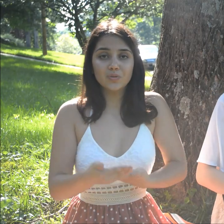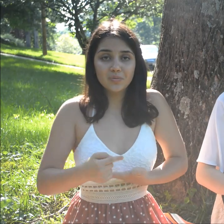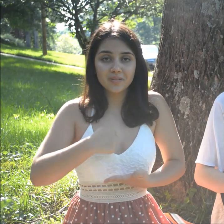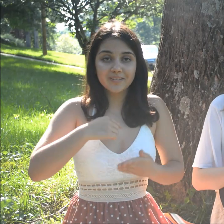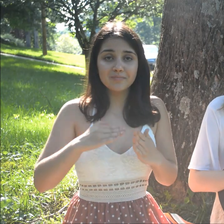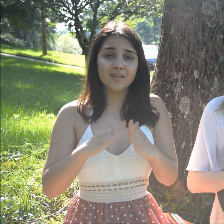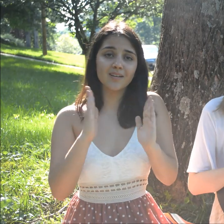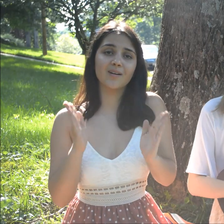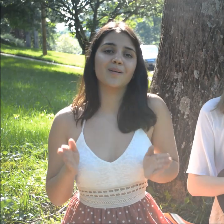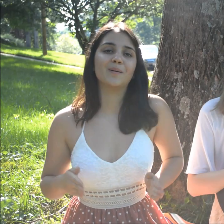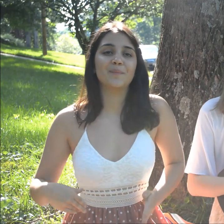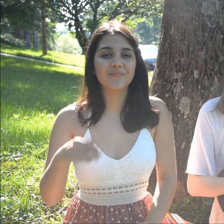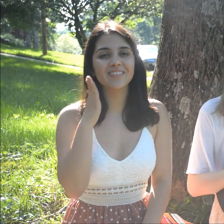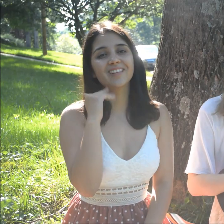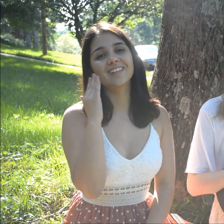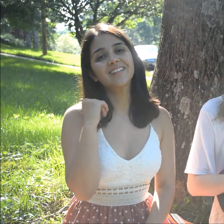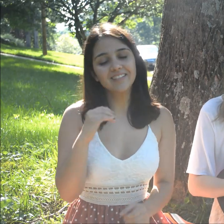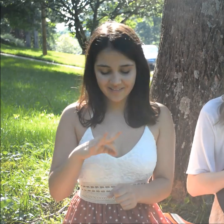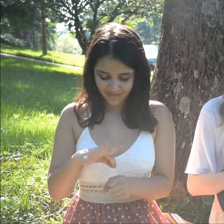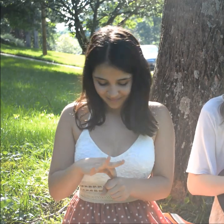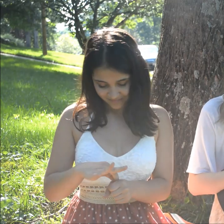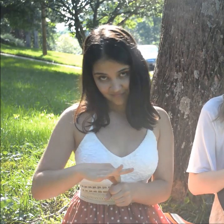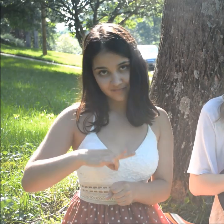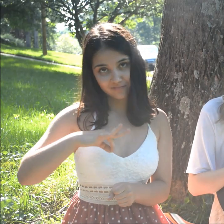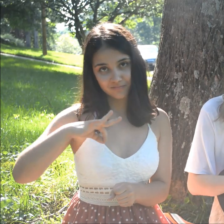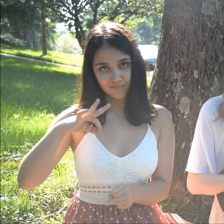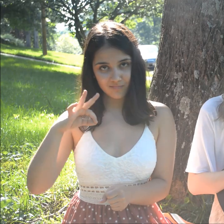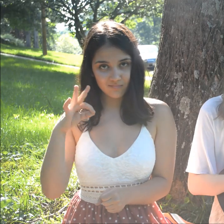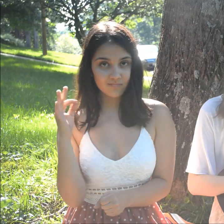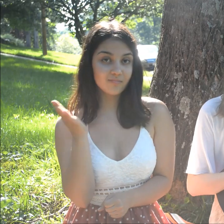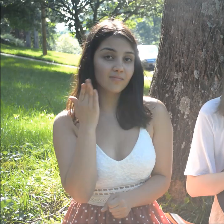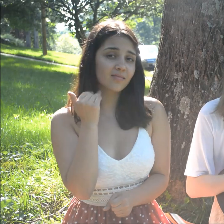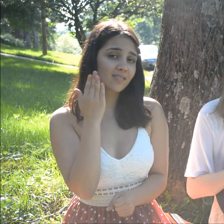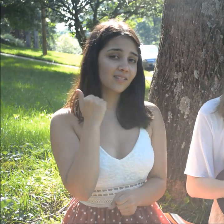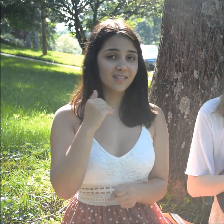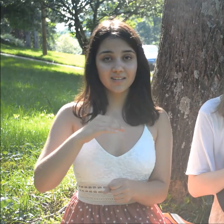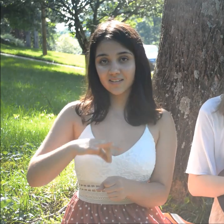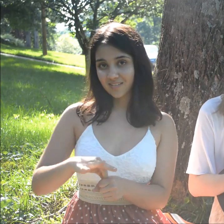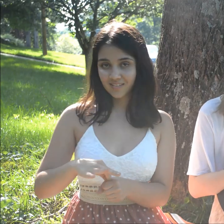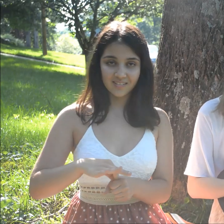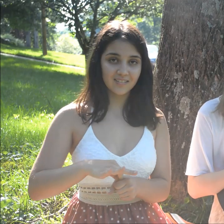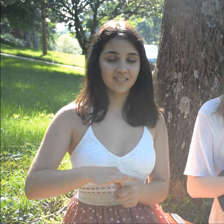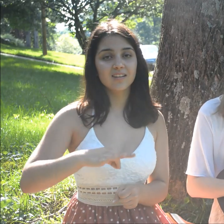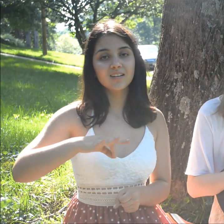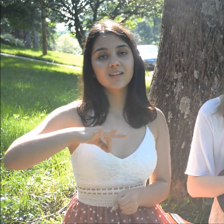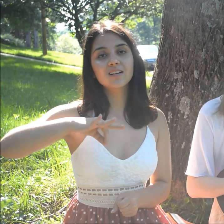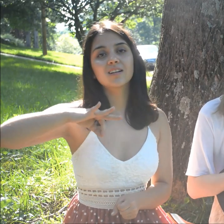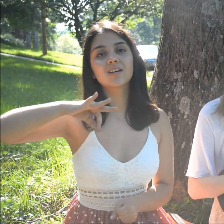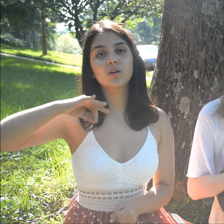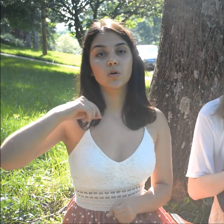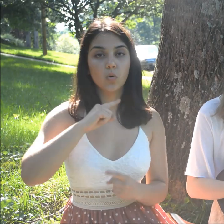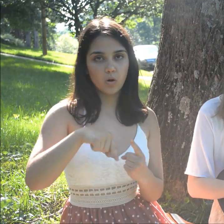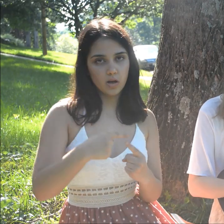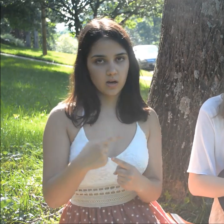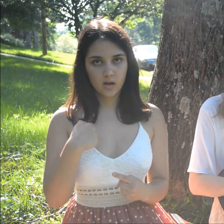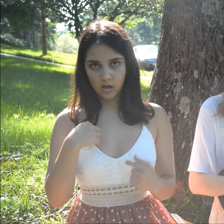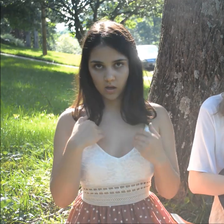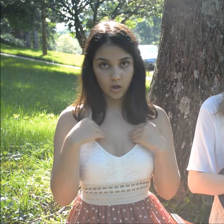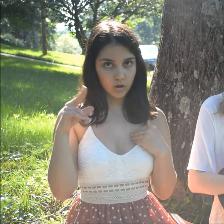you bring me home Sweet creature, sweet creature, when I run